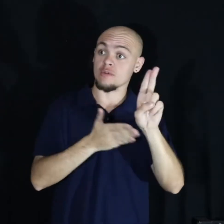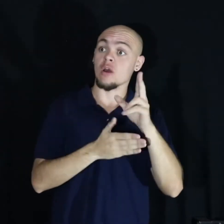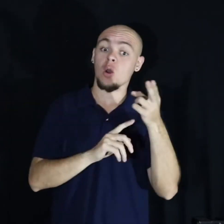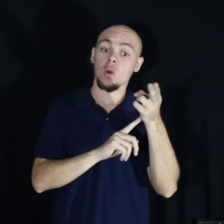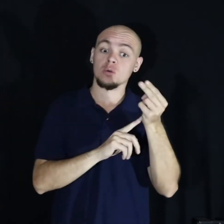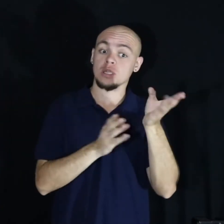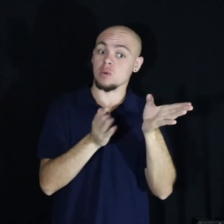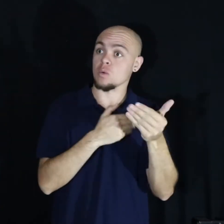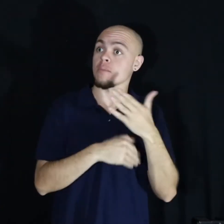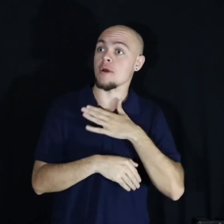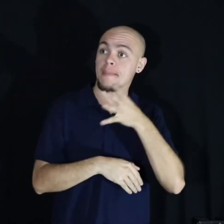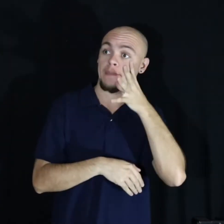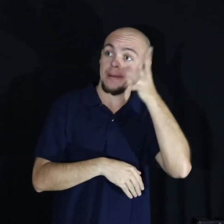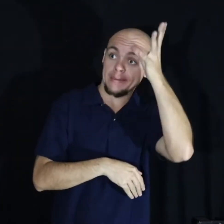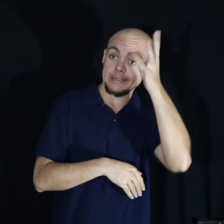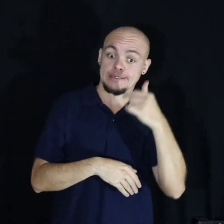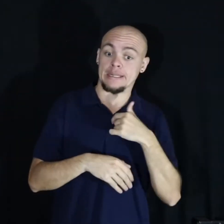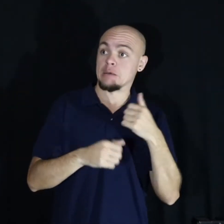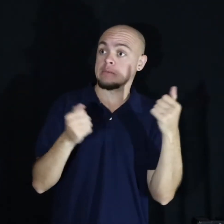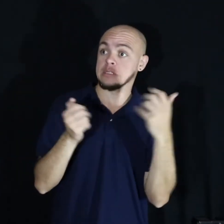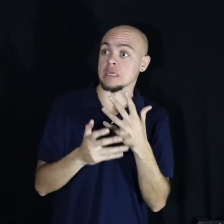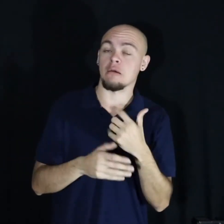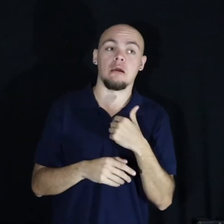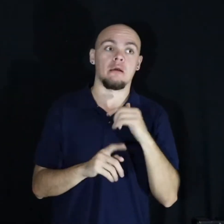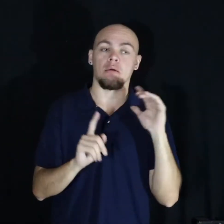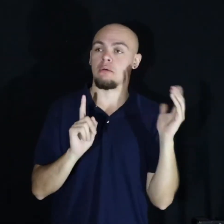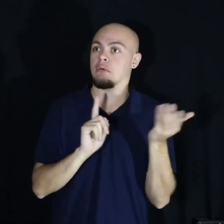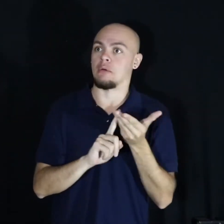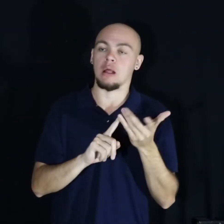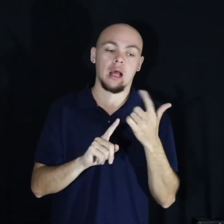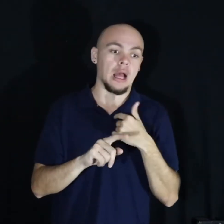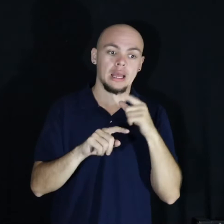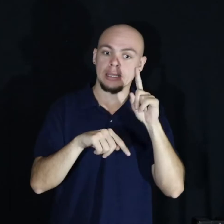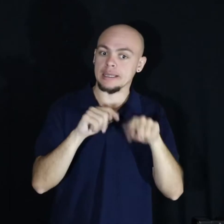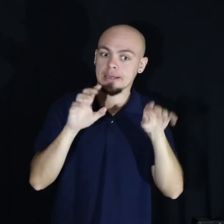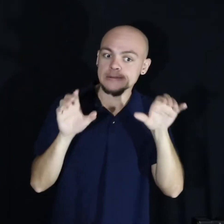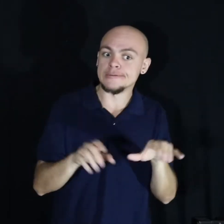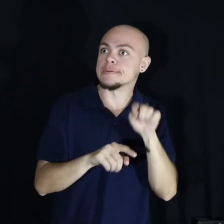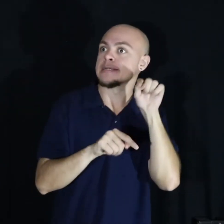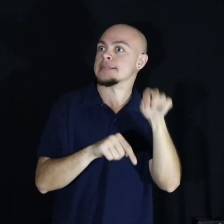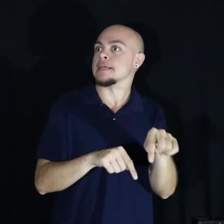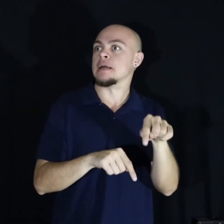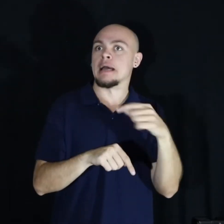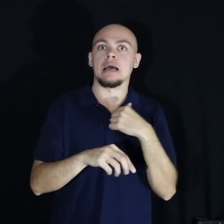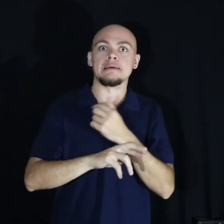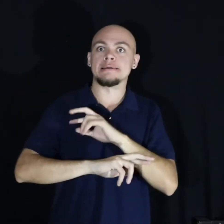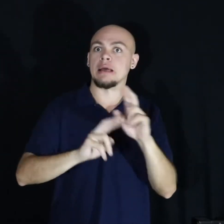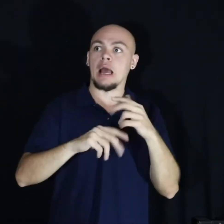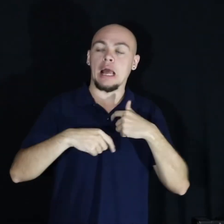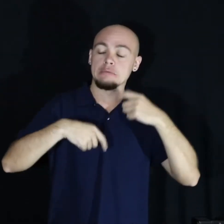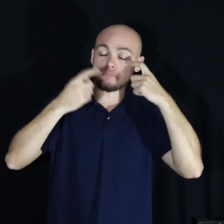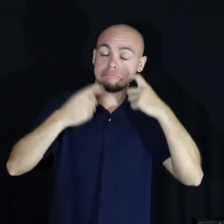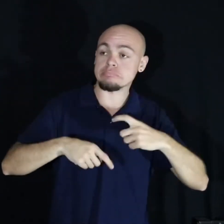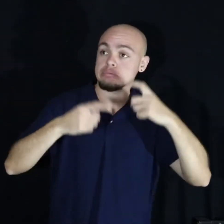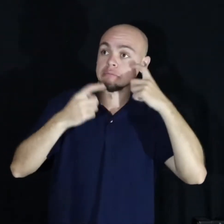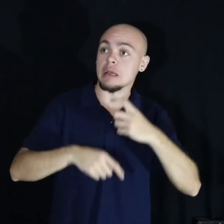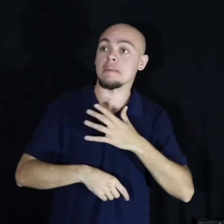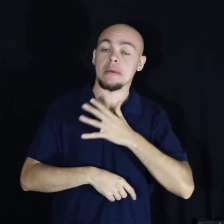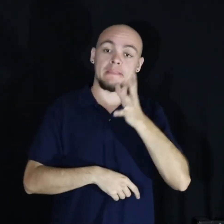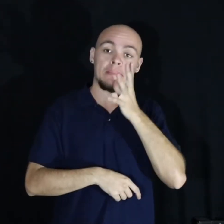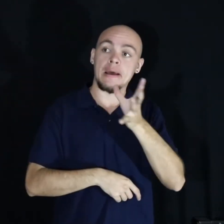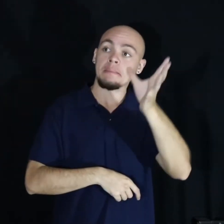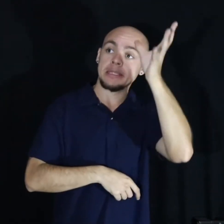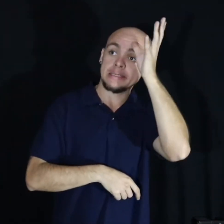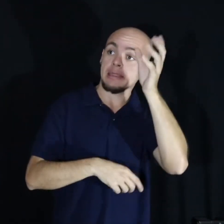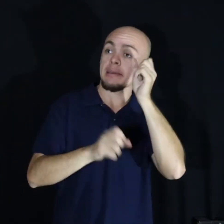and my dad, and I was so scared and so convinced that I couldn't do this, that I wasn't ready for university, that I just burst into tears. And my mom and my dad were